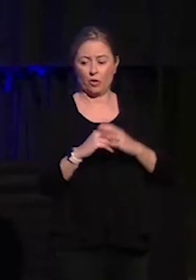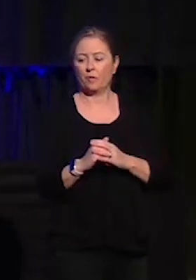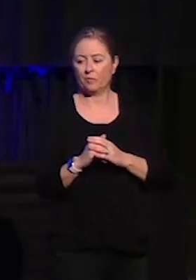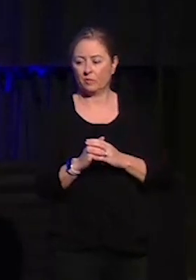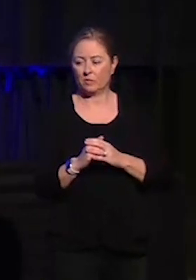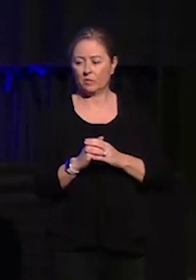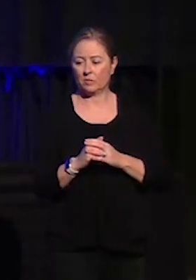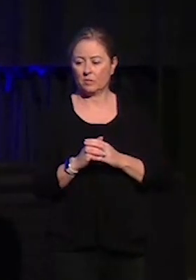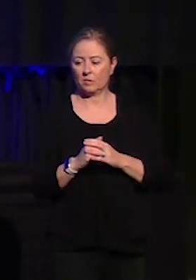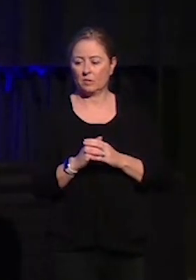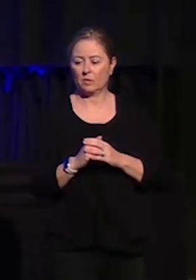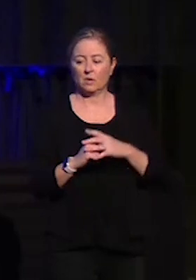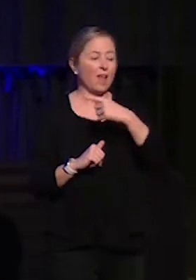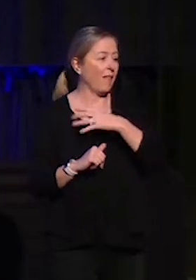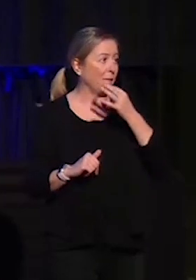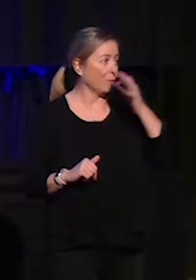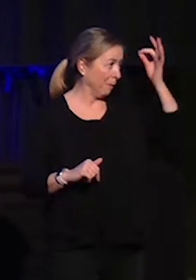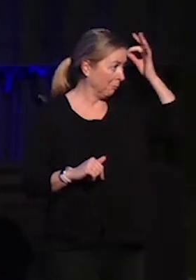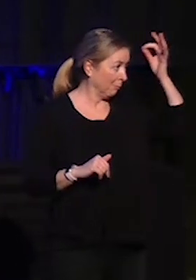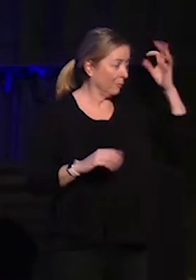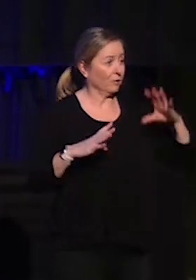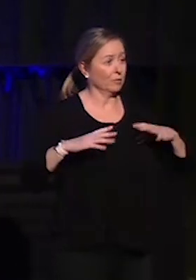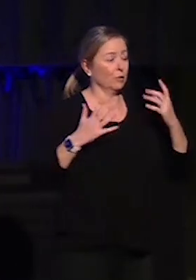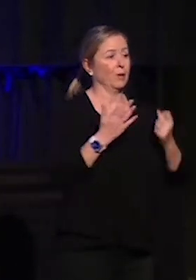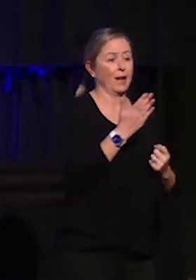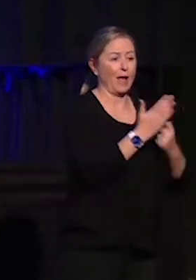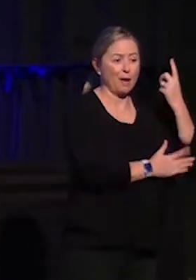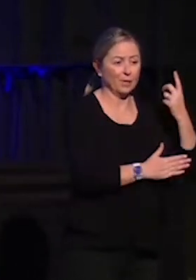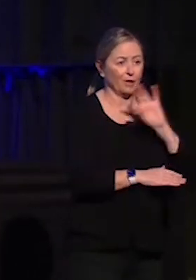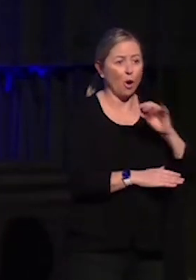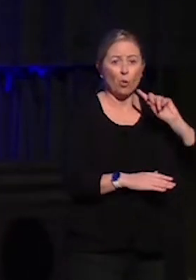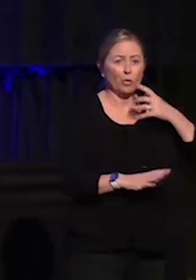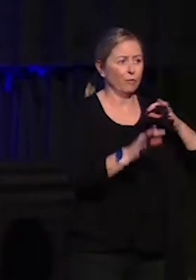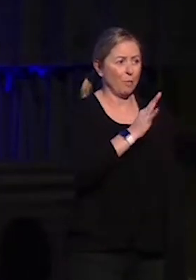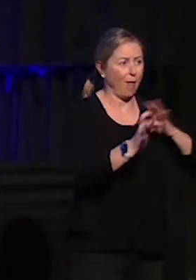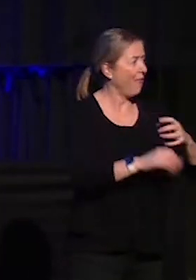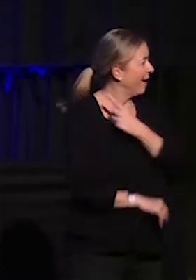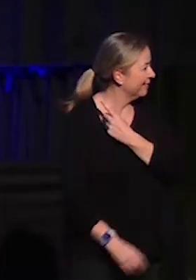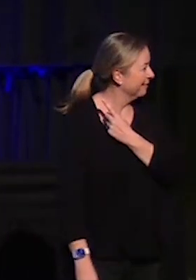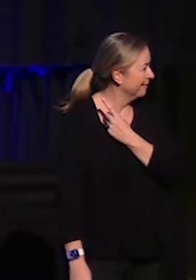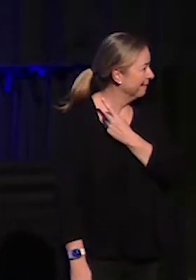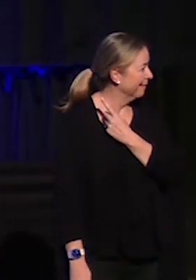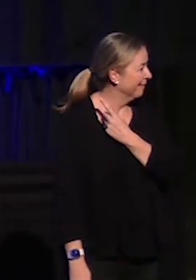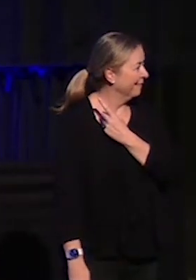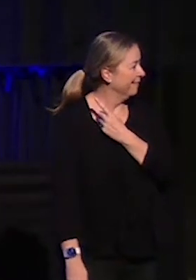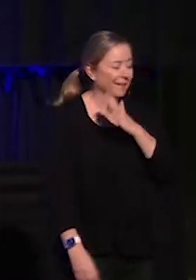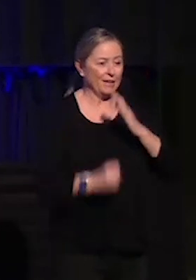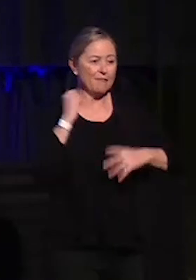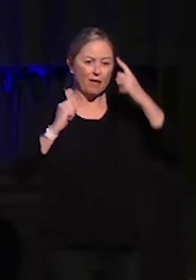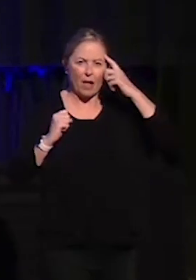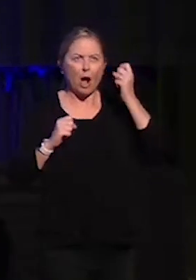that is something that is accidental. I assure you, nobody at Nintendo sat down and said, okay, let's make an accessibility